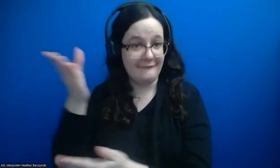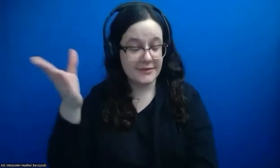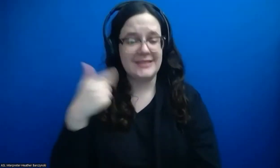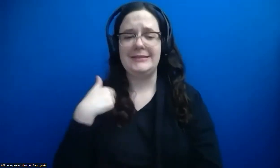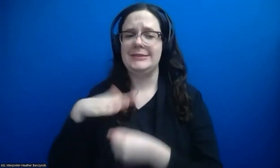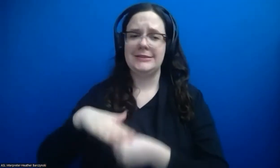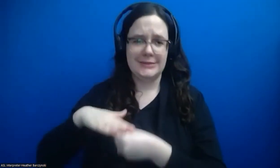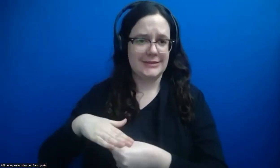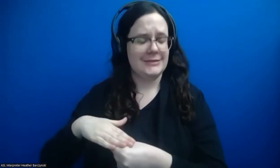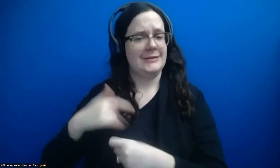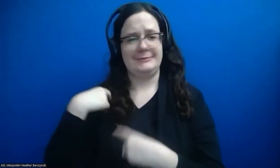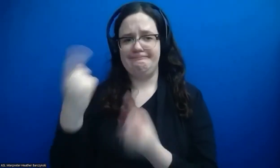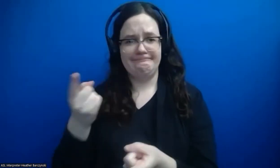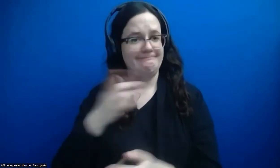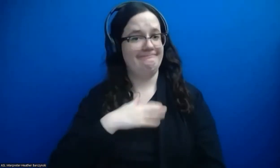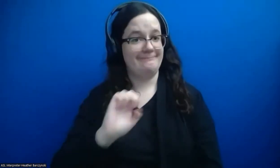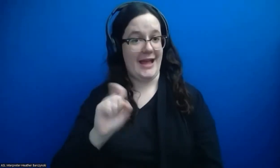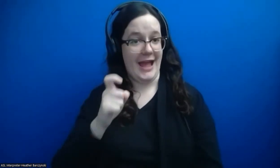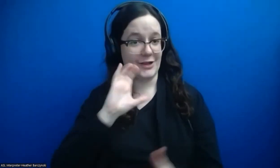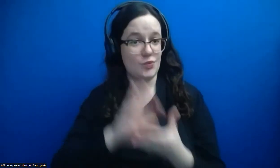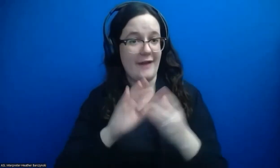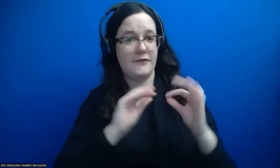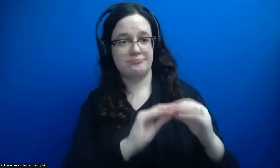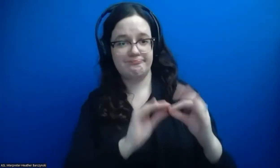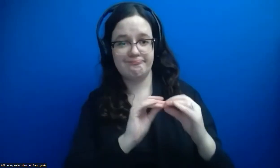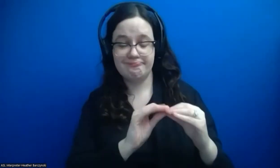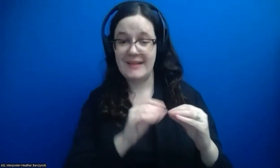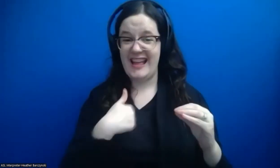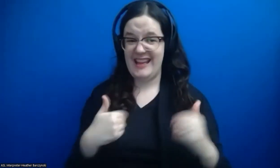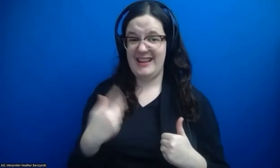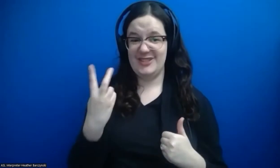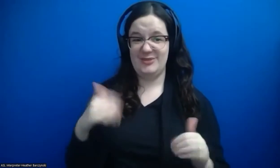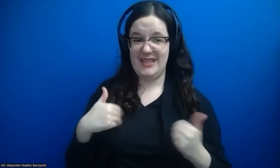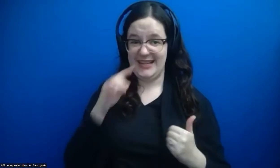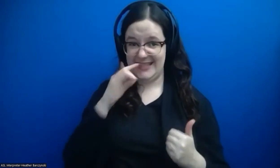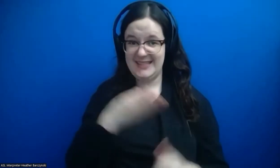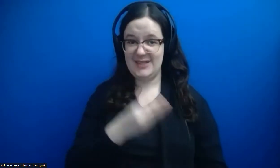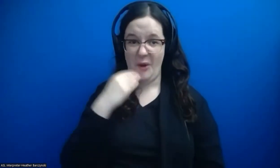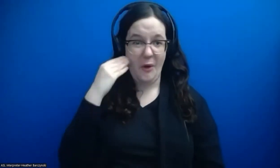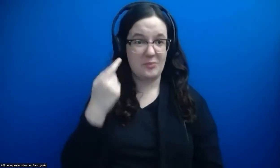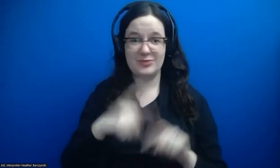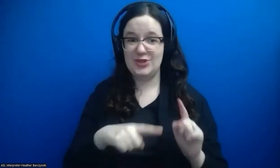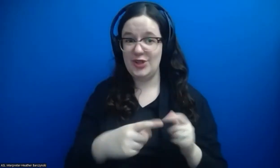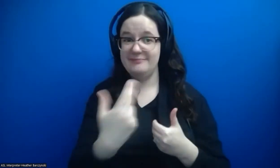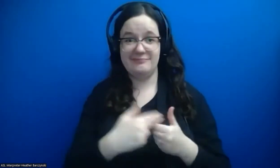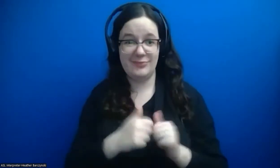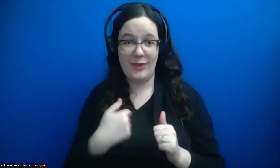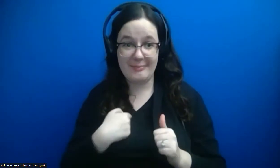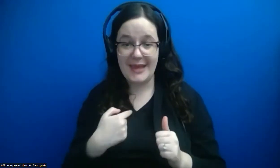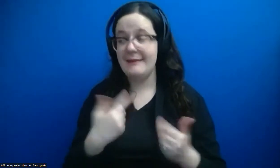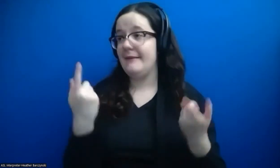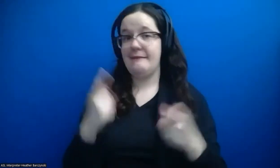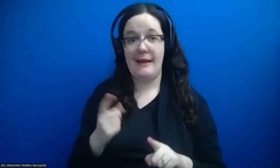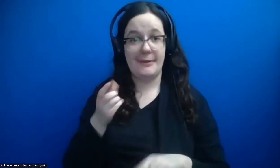fighting with my ex-wife. I had 2 young kids at home that I couldn't bring with me. Found myself over there in